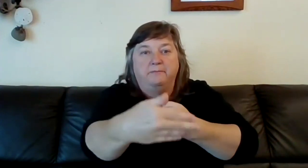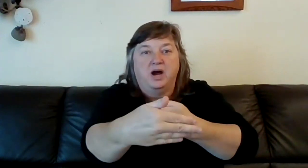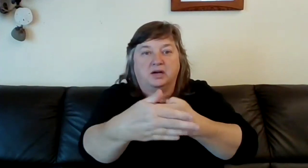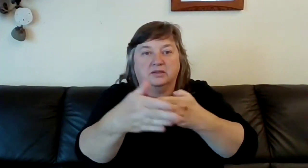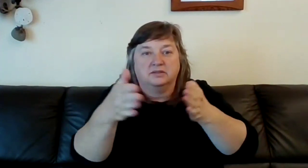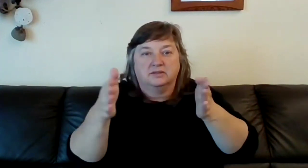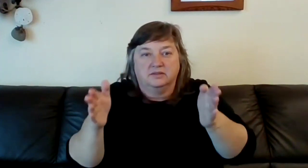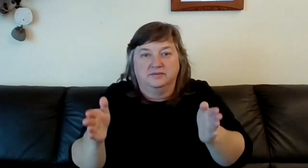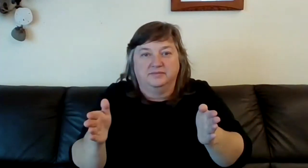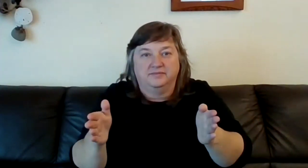box,